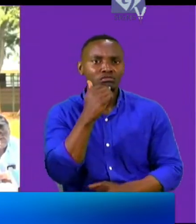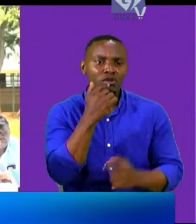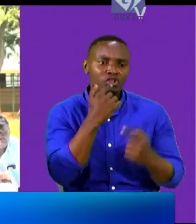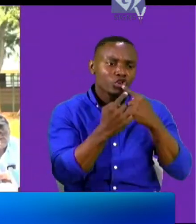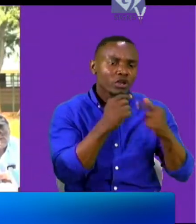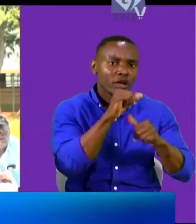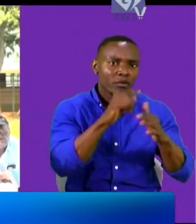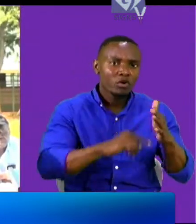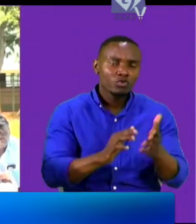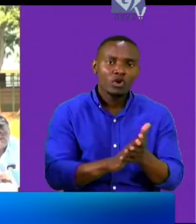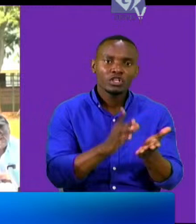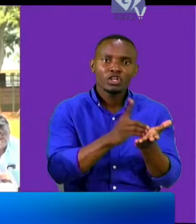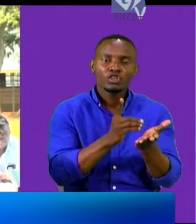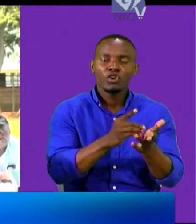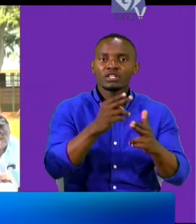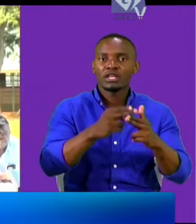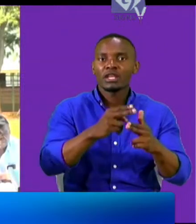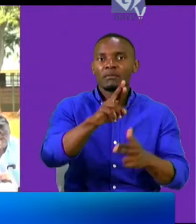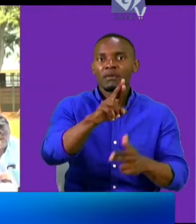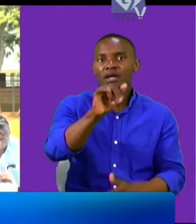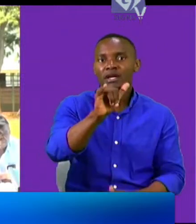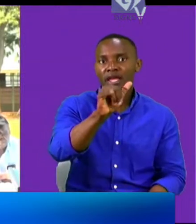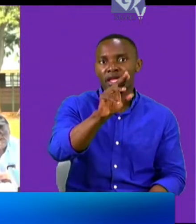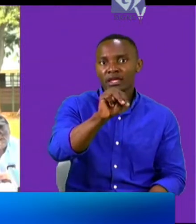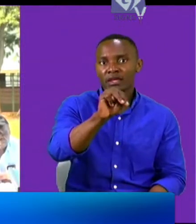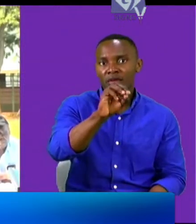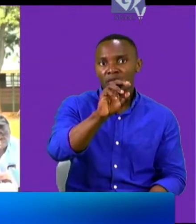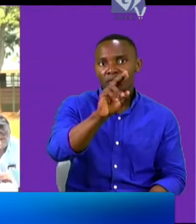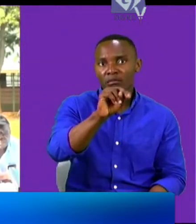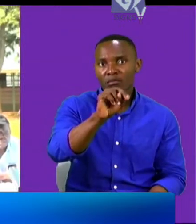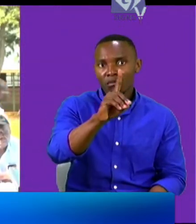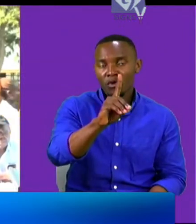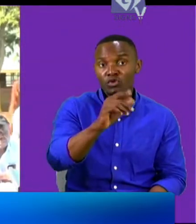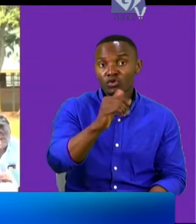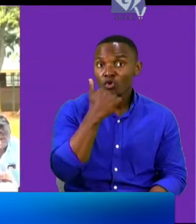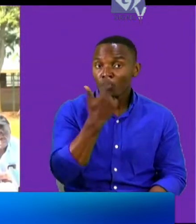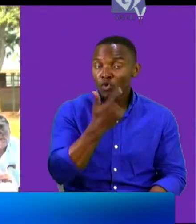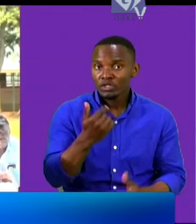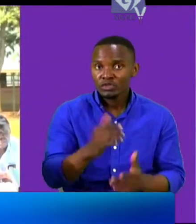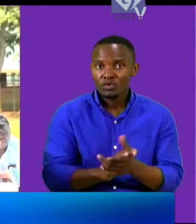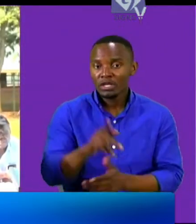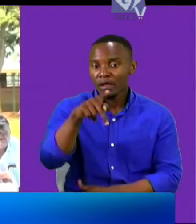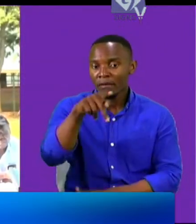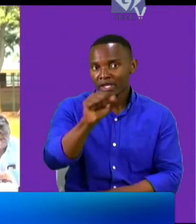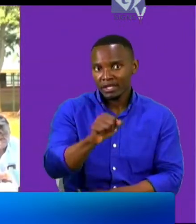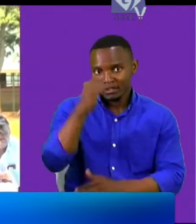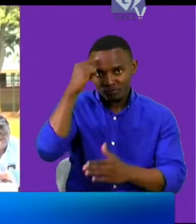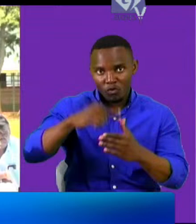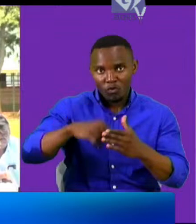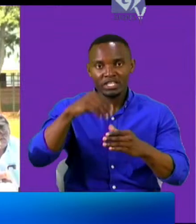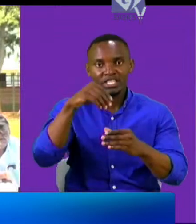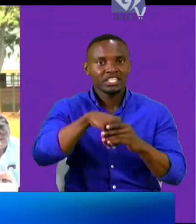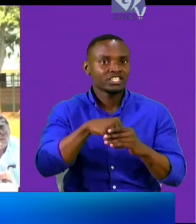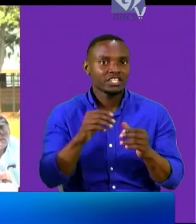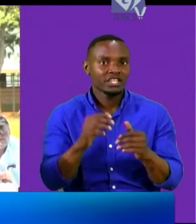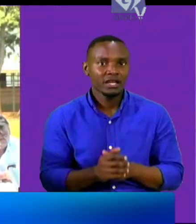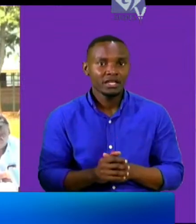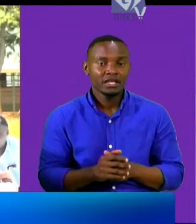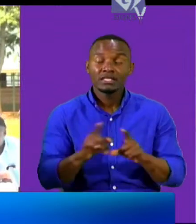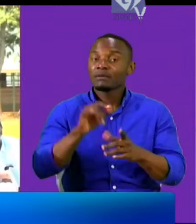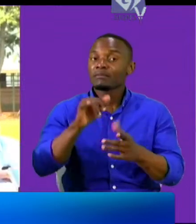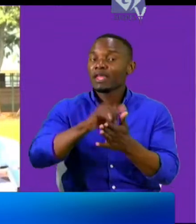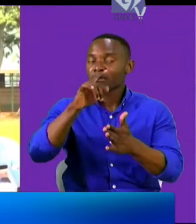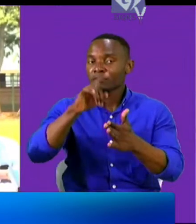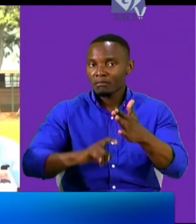Dr. Raymond Omolo, who is the PS Interior. That nonsense must come to an end. And ODM as a party